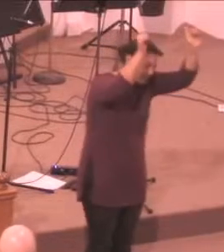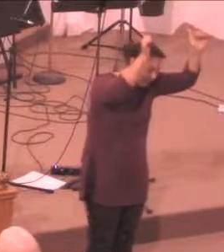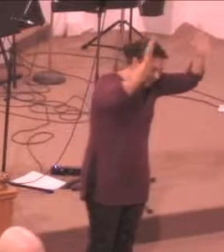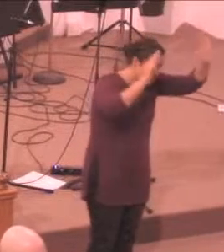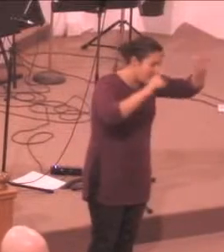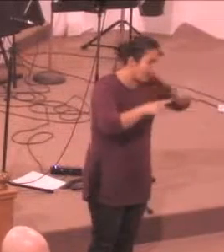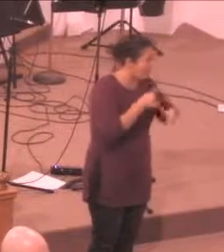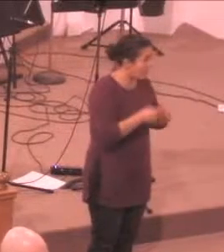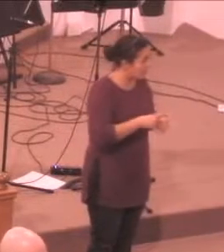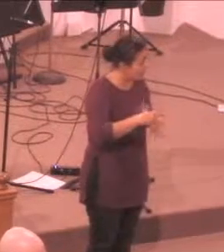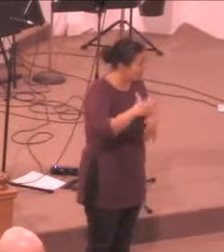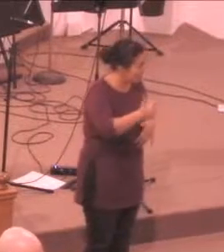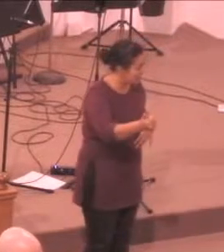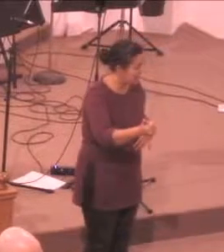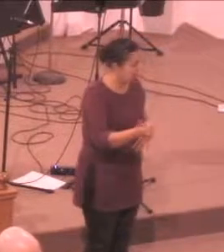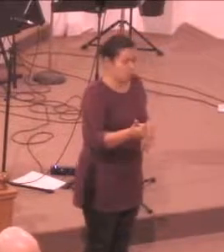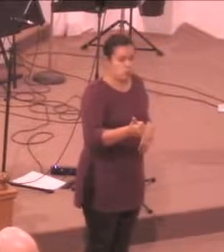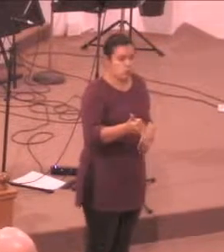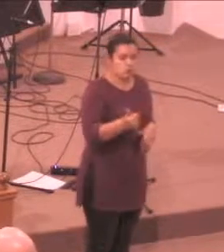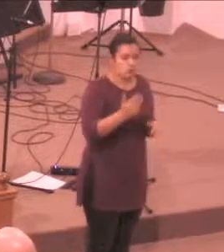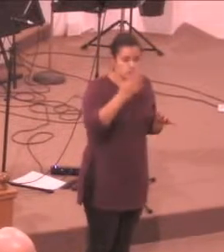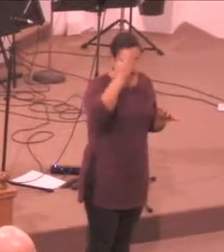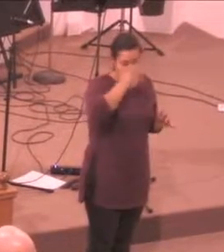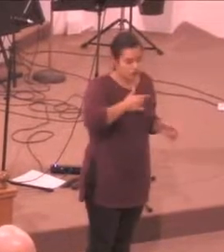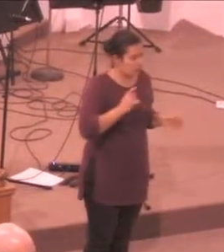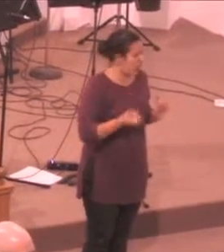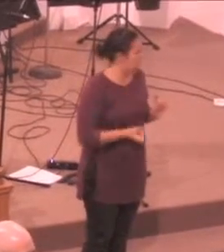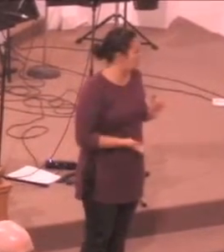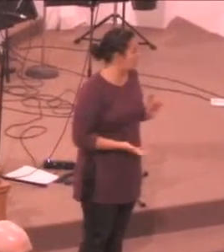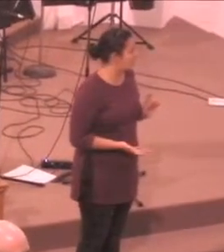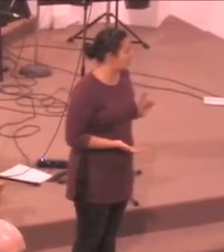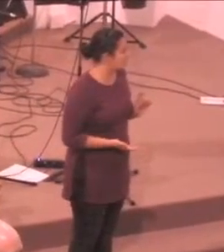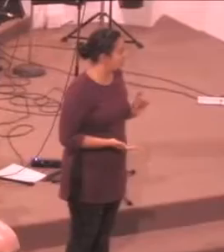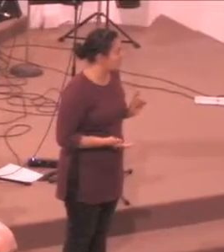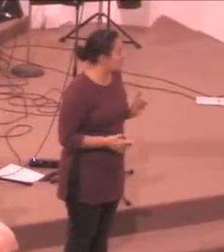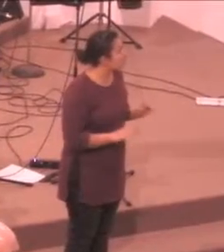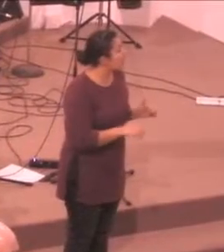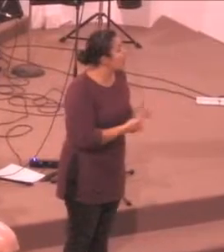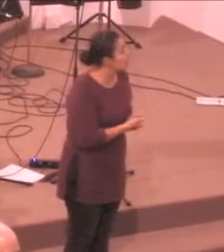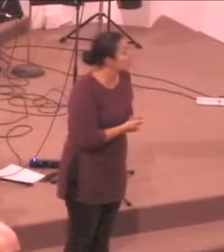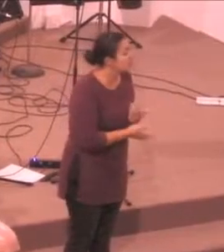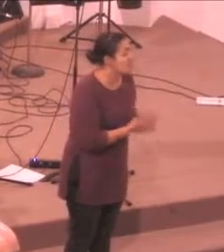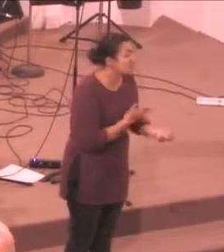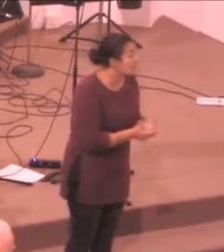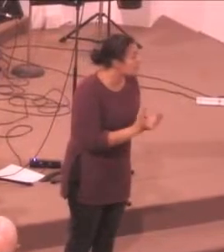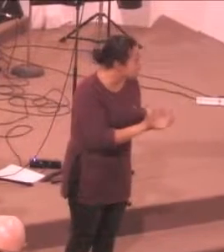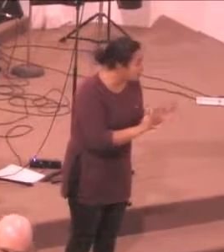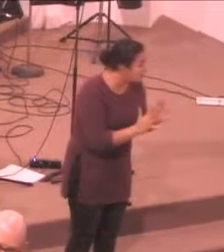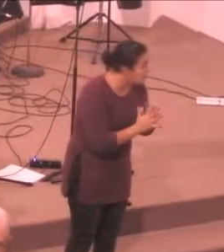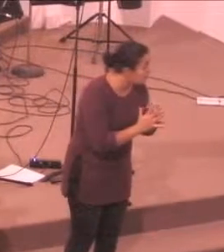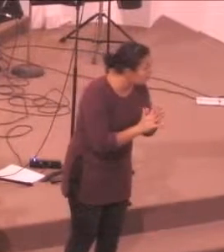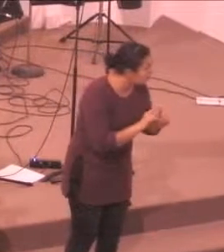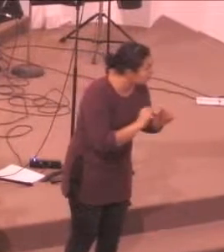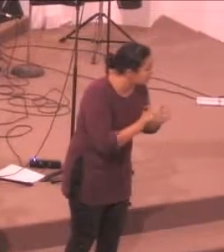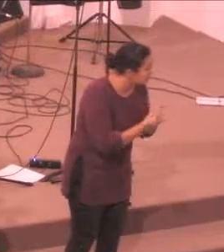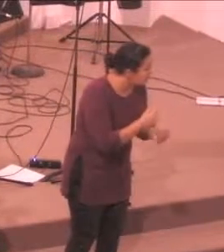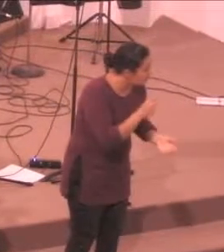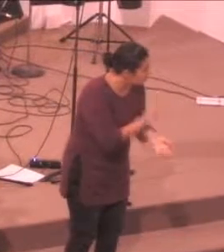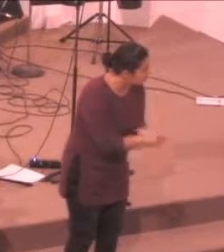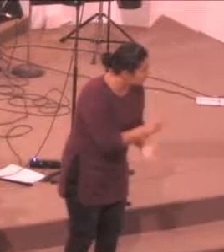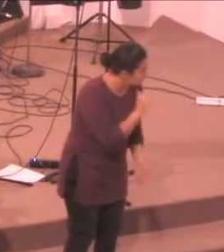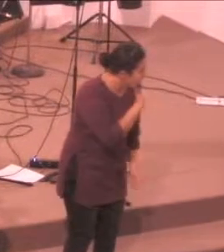So here's your challenge for the week. Even if your football team loses tomorrow, you're going to have to be happy.